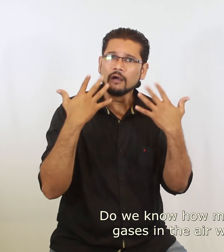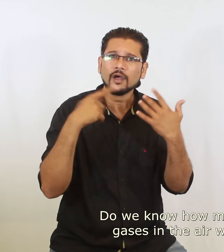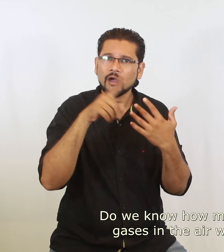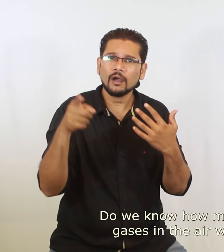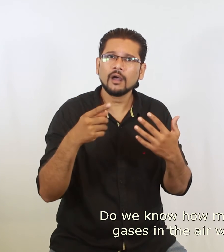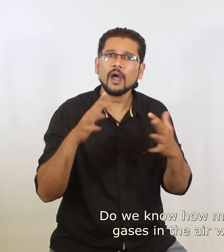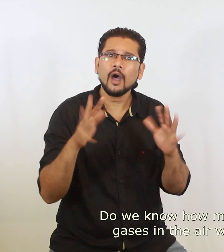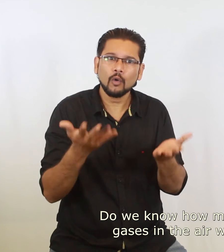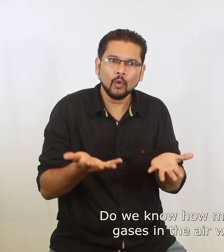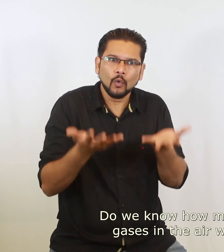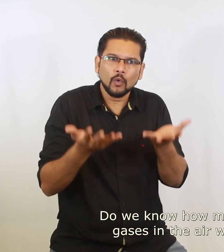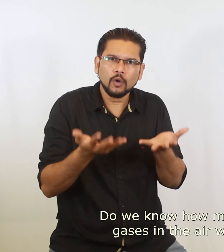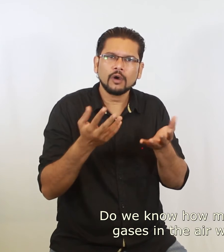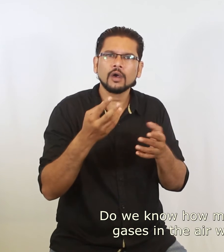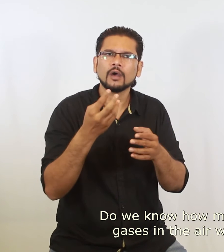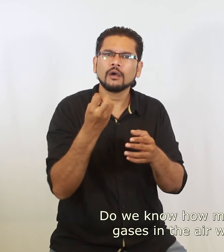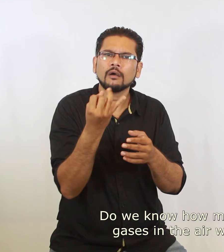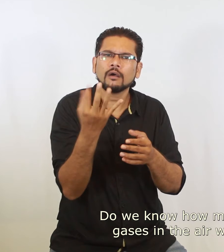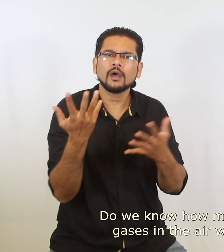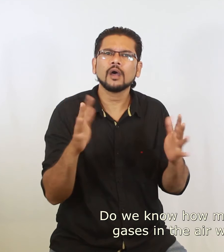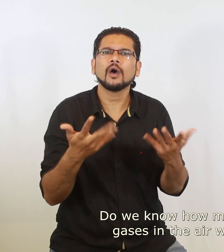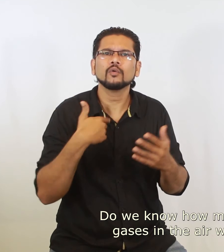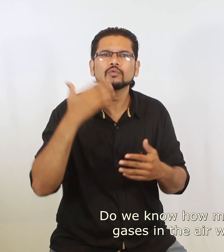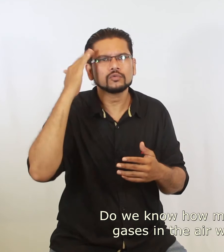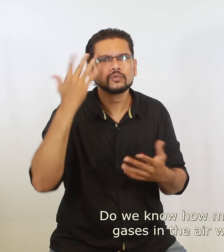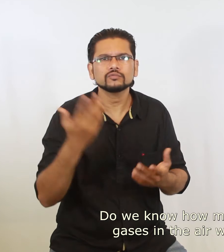Do we know how much the gases in the air weigh?